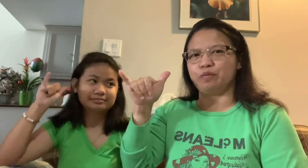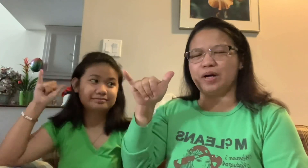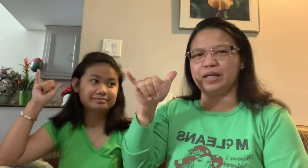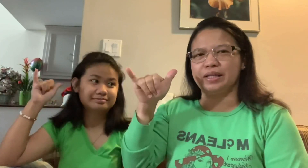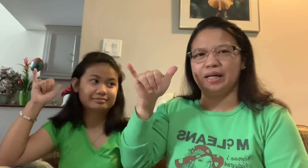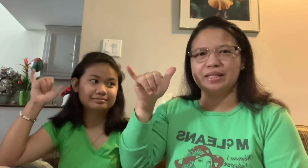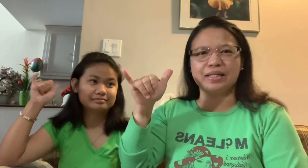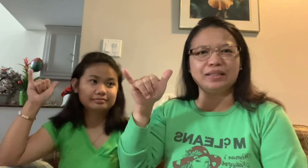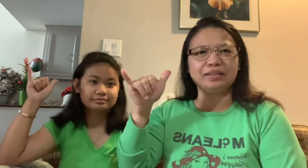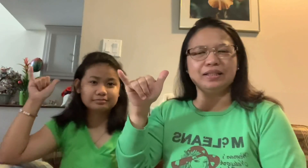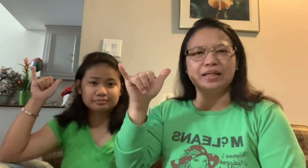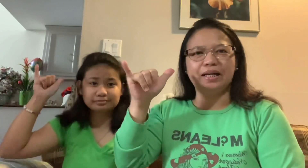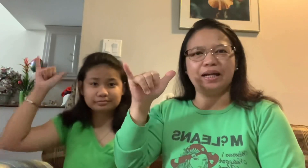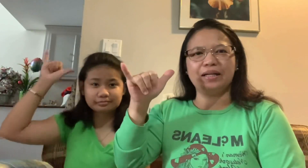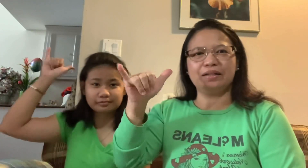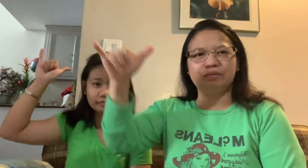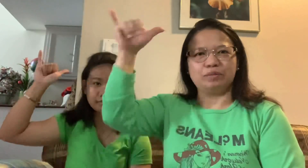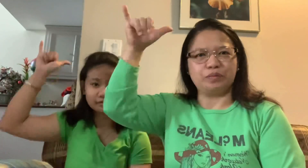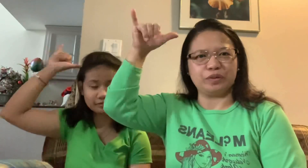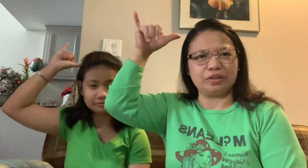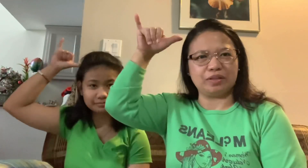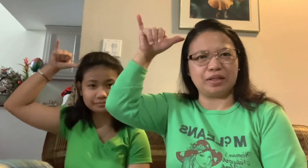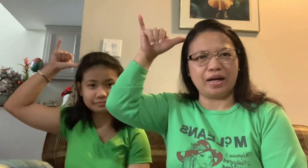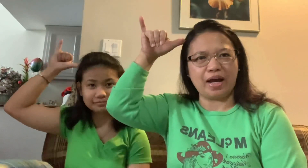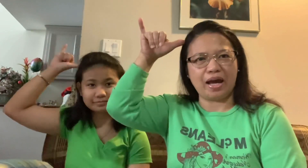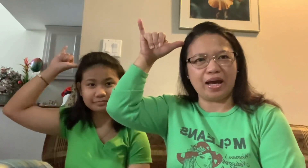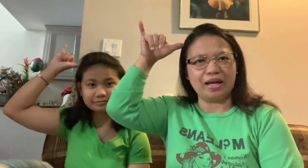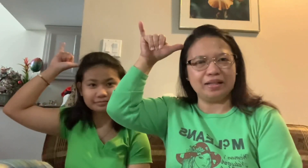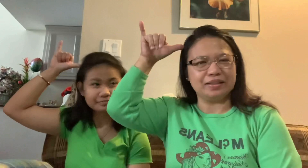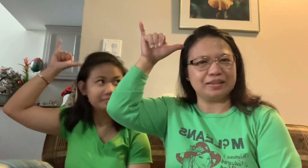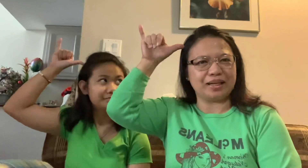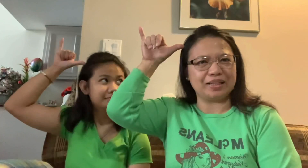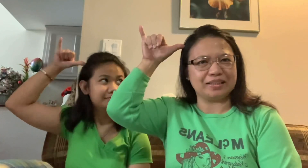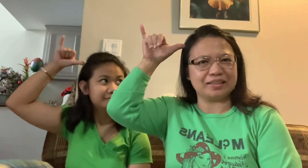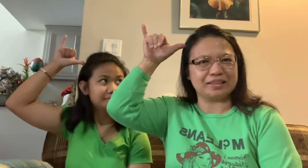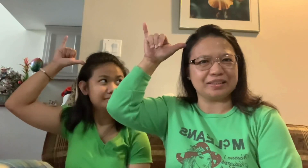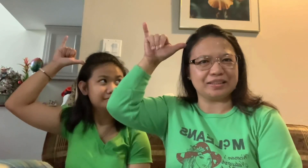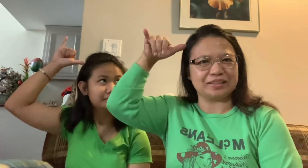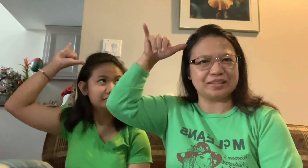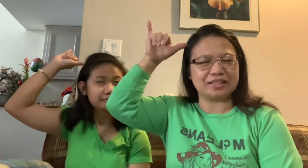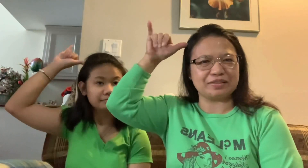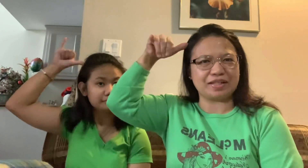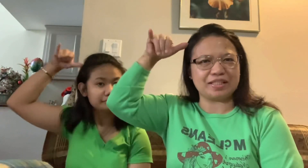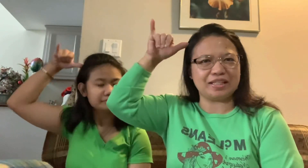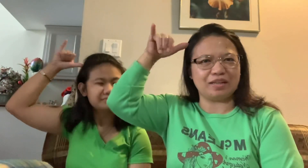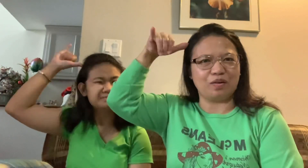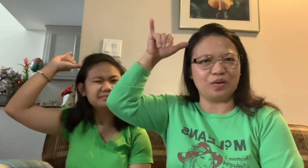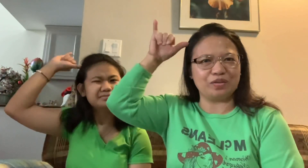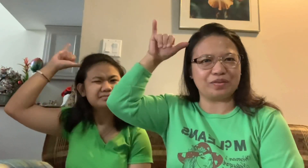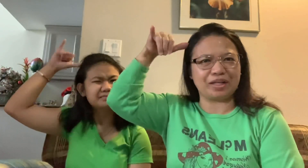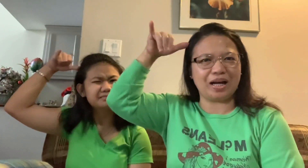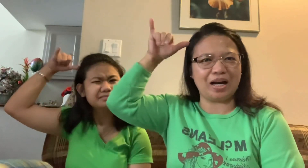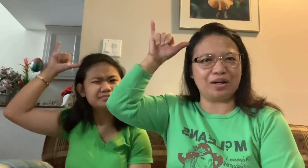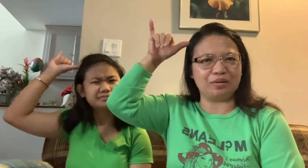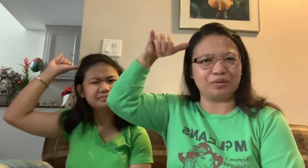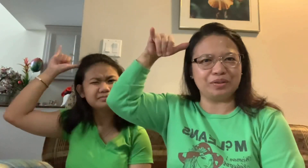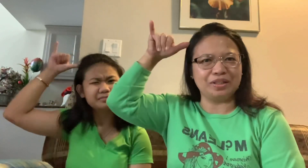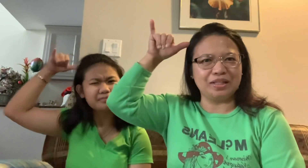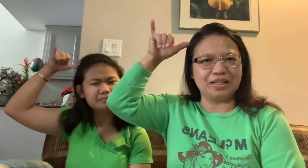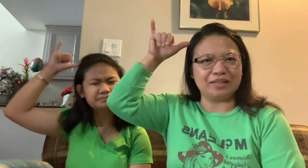in ASL, and then we'll put it on our head, like tracing the horn of a cow.